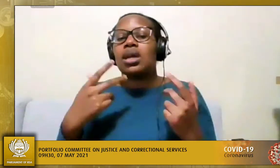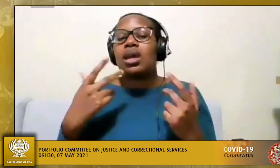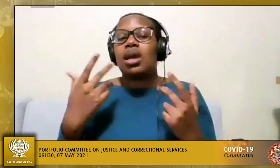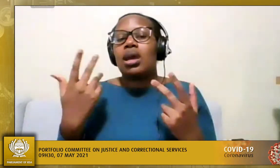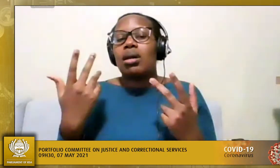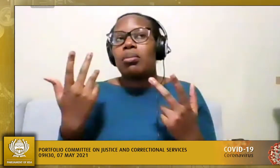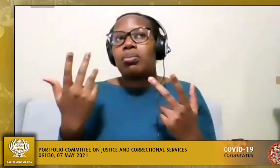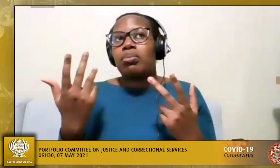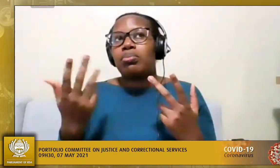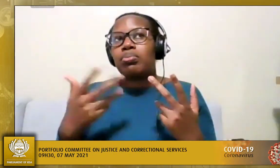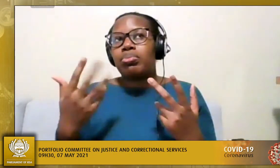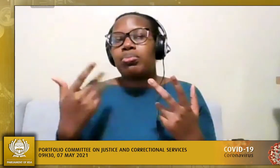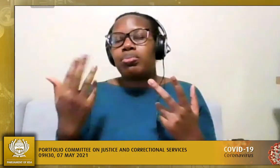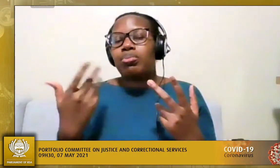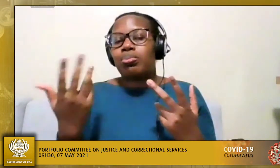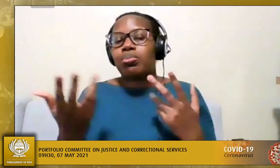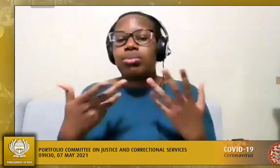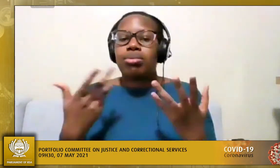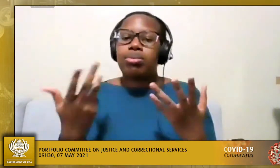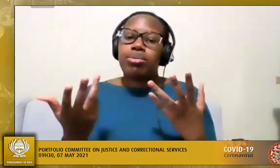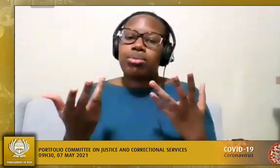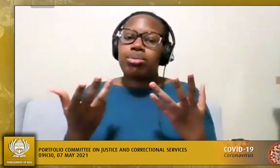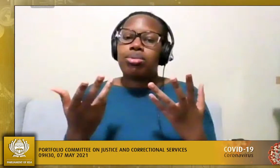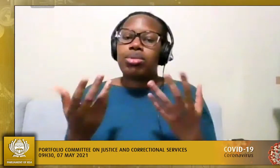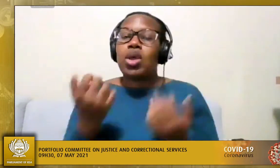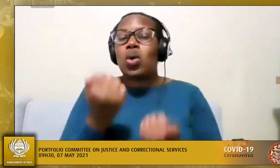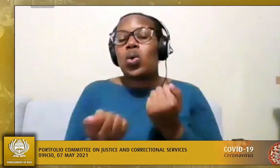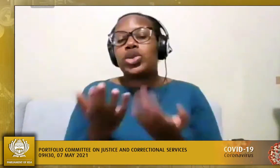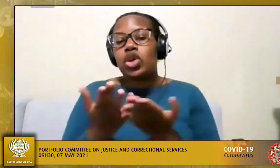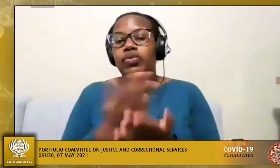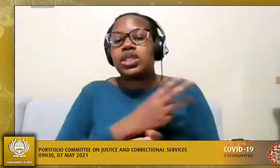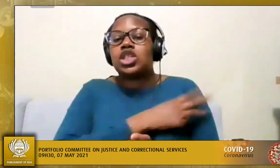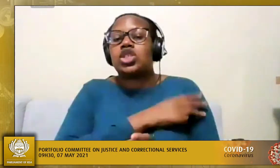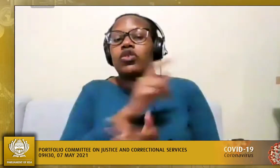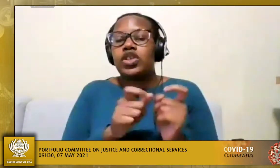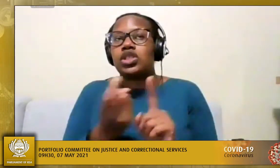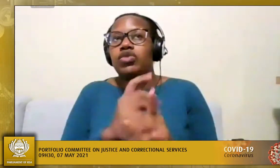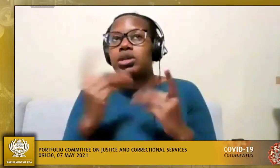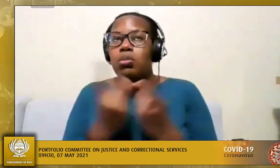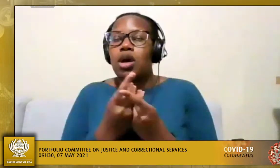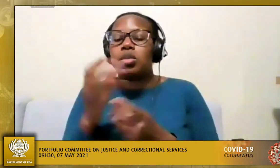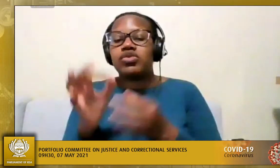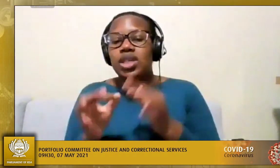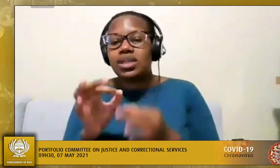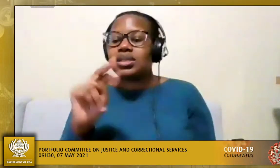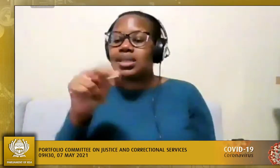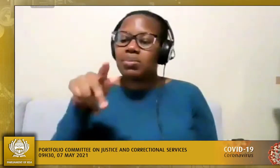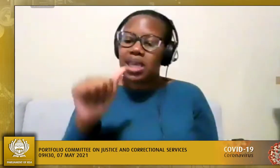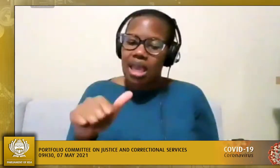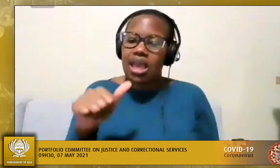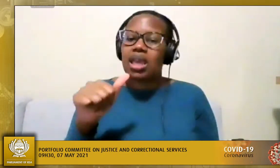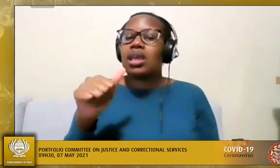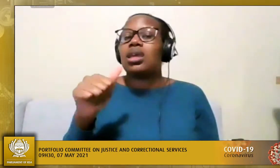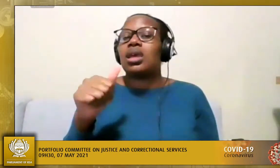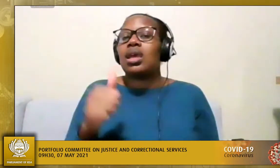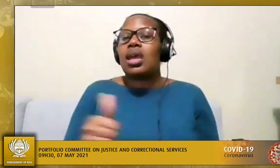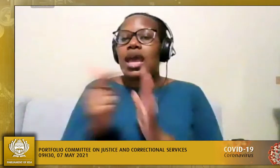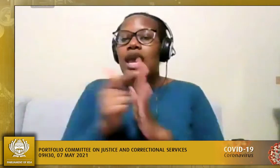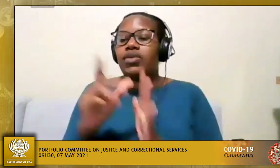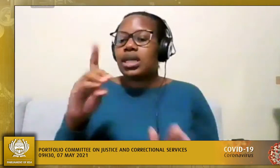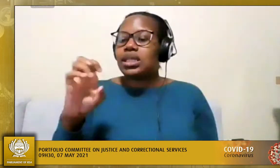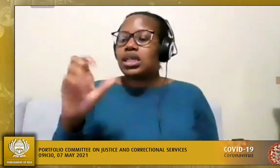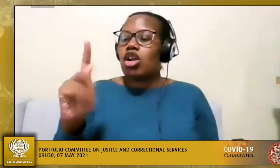um the the uh court services officials from Department of Justice NPA Advocate to